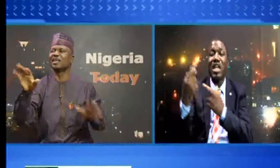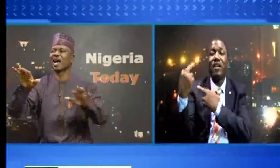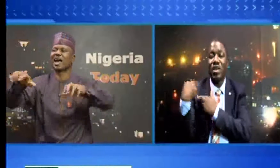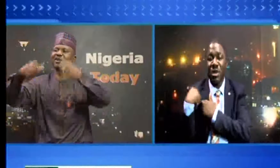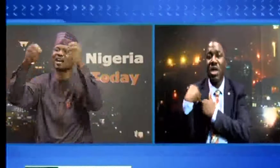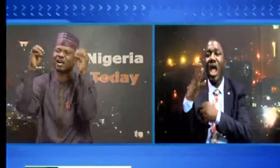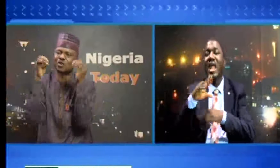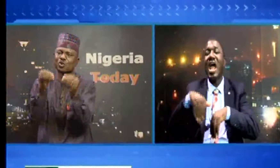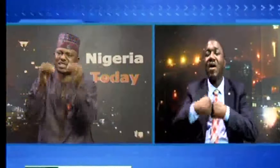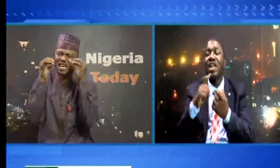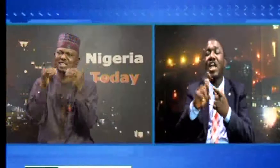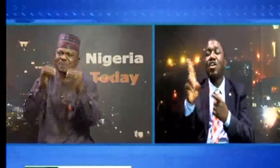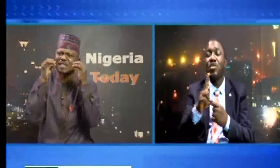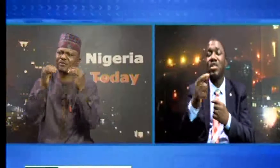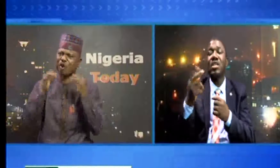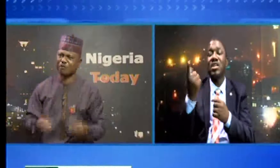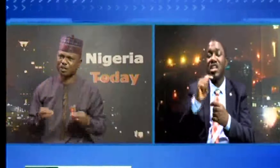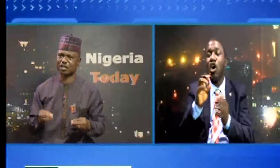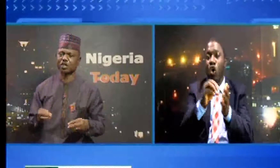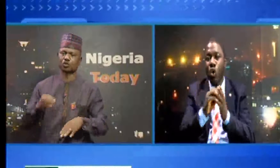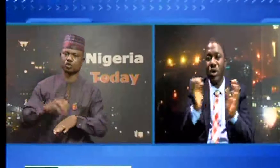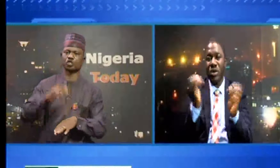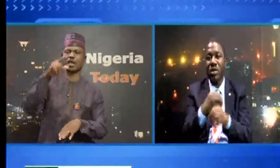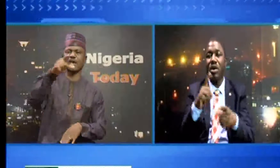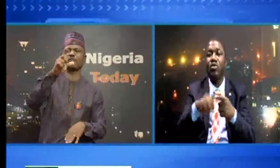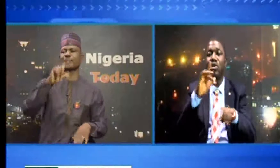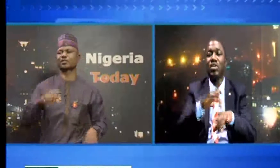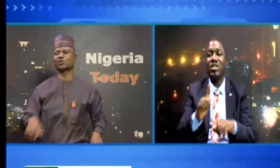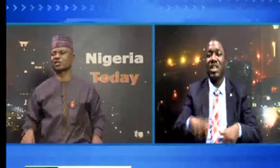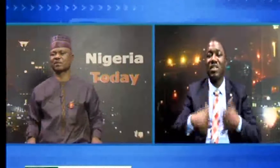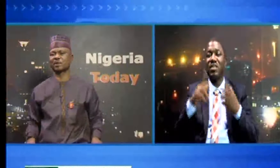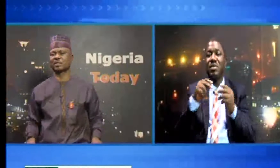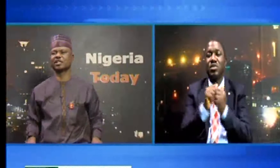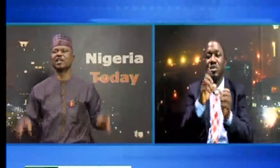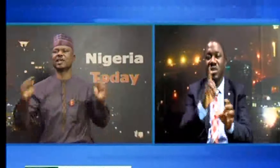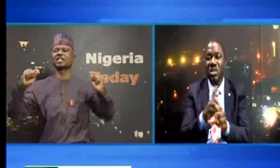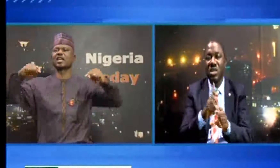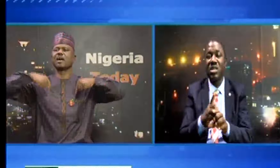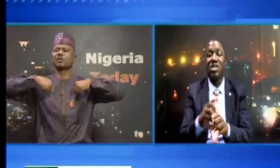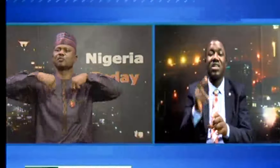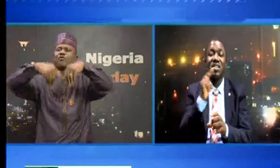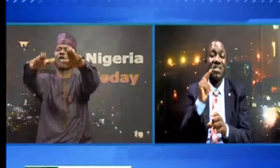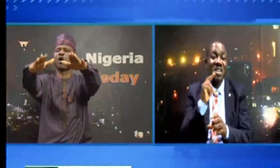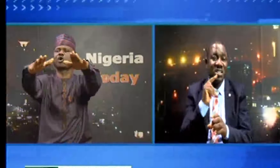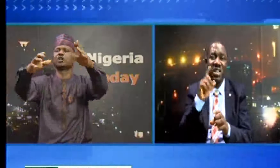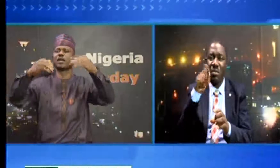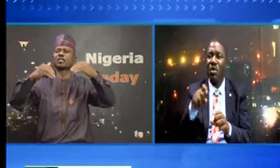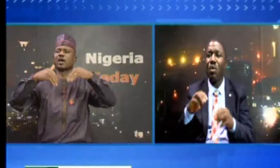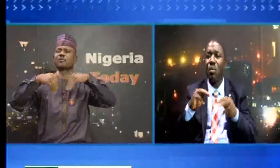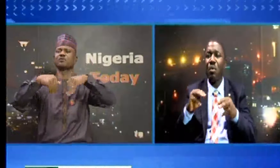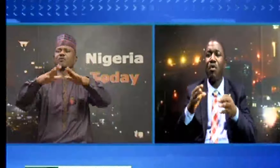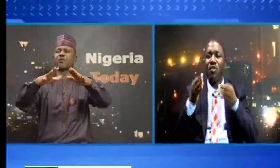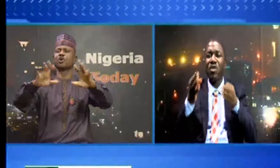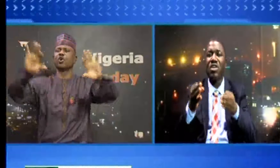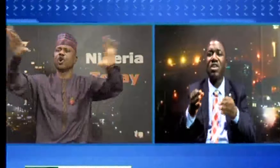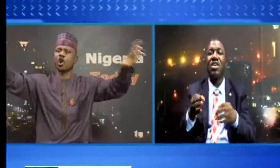responsibilities and how they can use their respective offices to touch the life of persons with disabilities. Nigeria must move forward. Nigeria